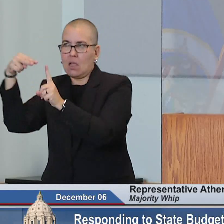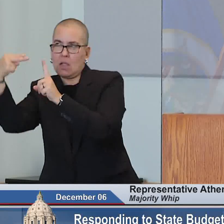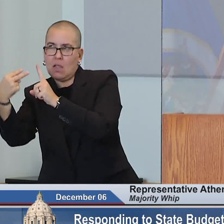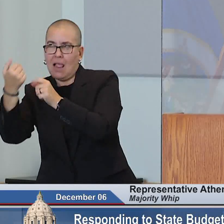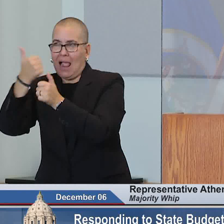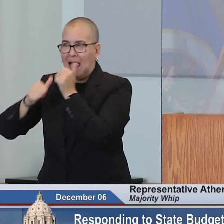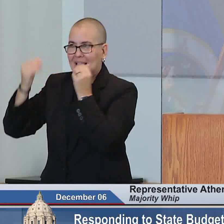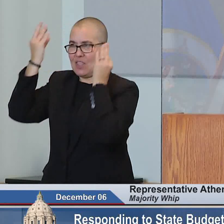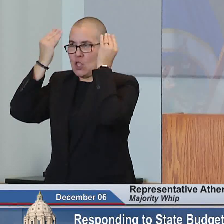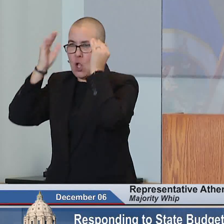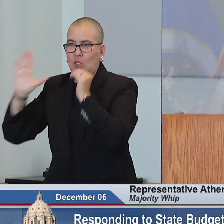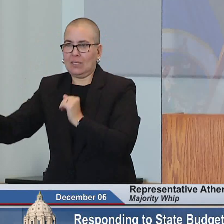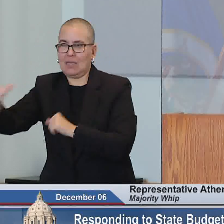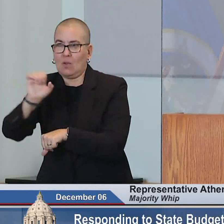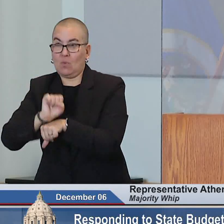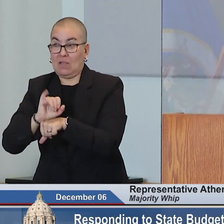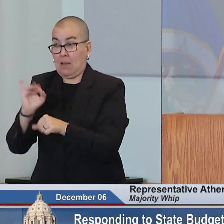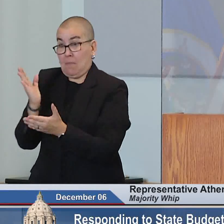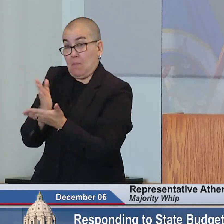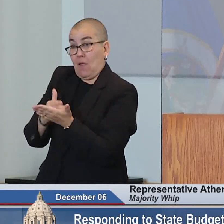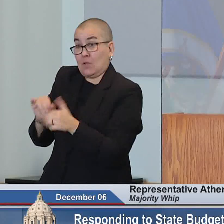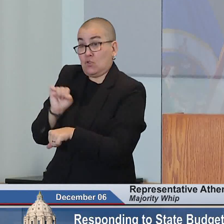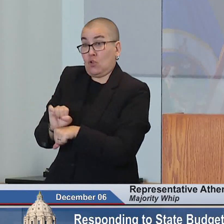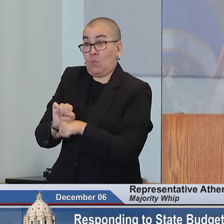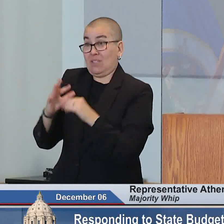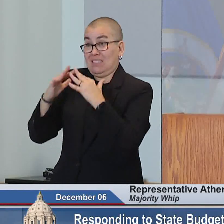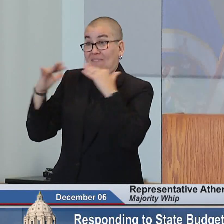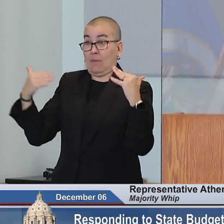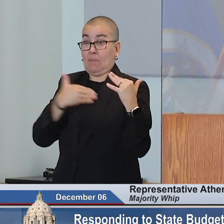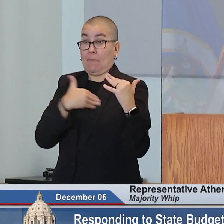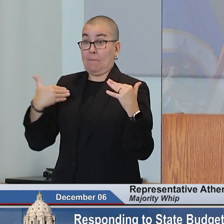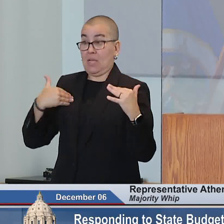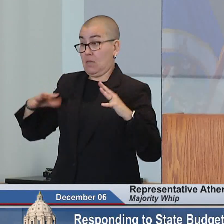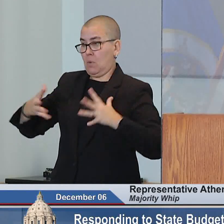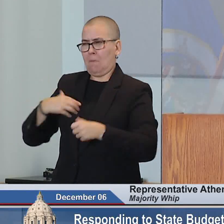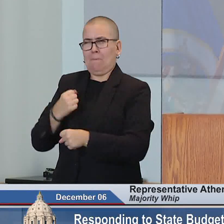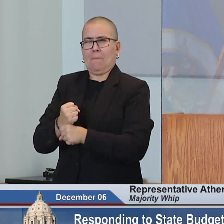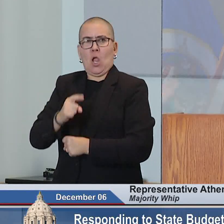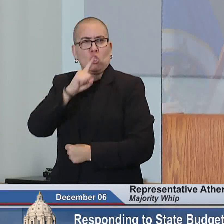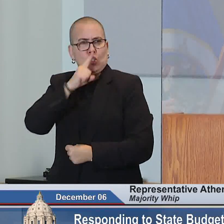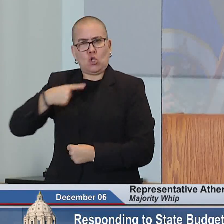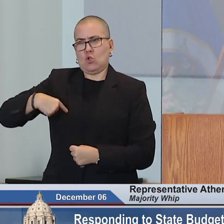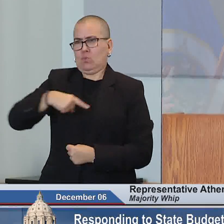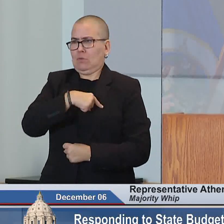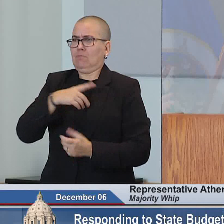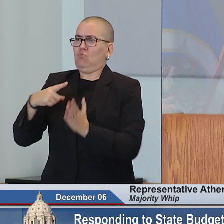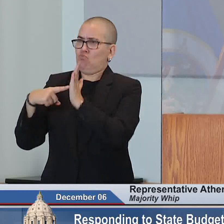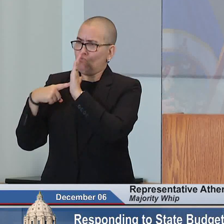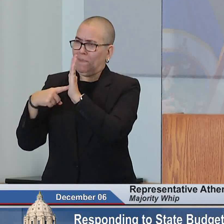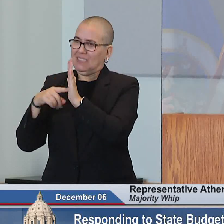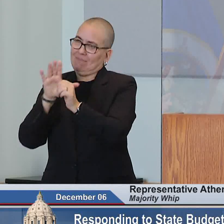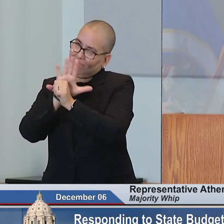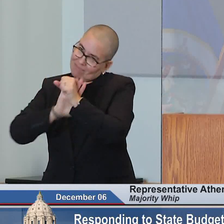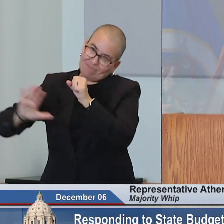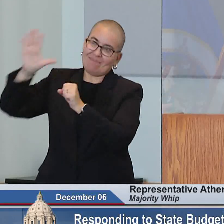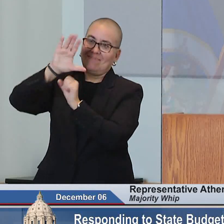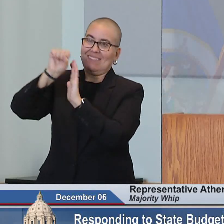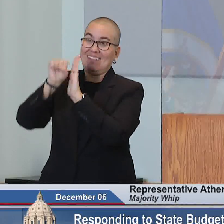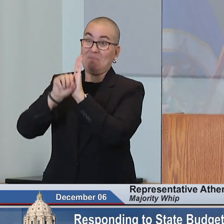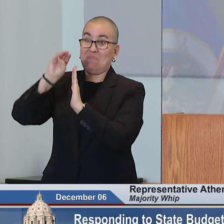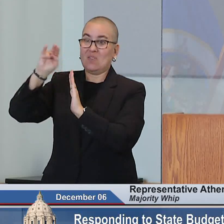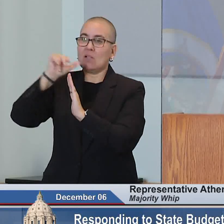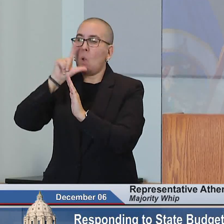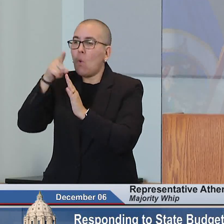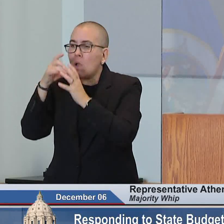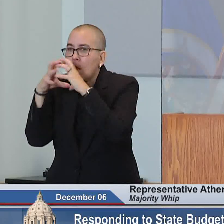that is working with our diverse members, making sure that they are represented across the entire spectrum of the work that we're doing within committees